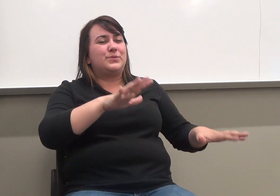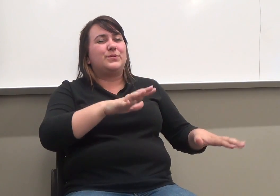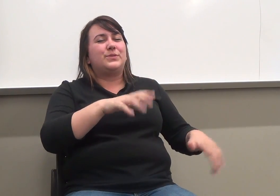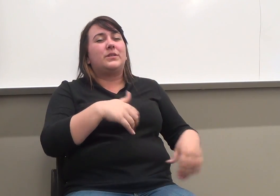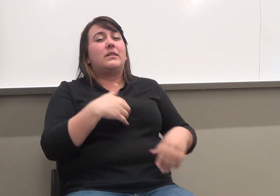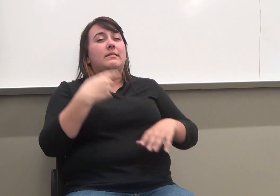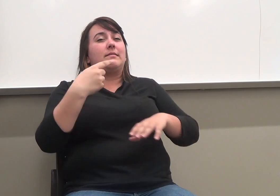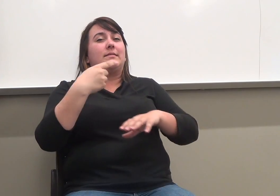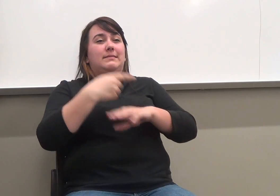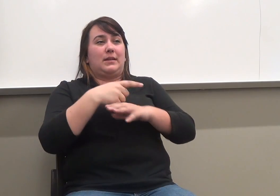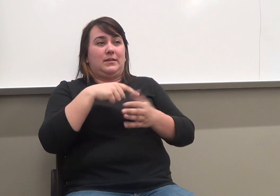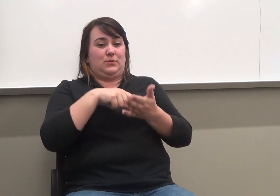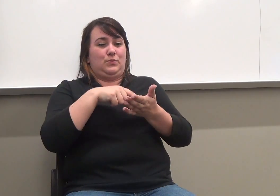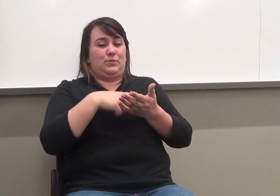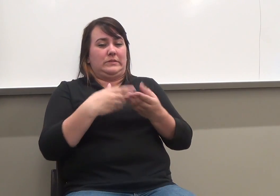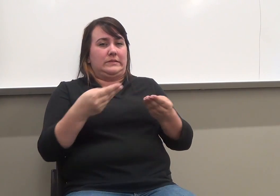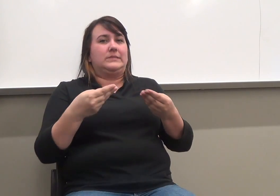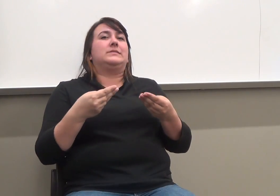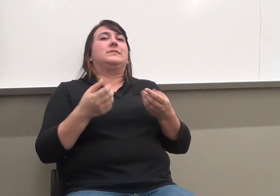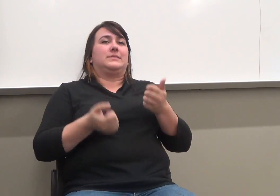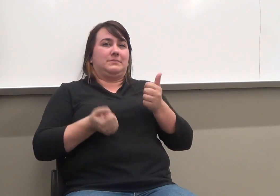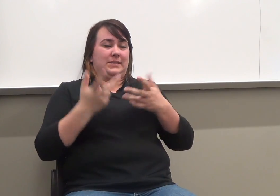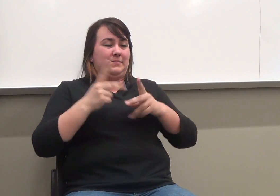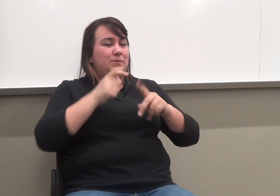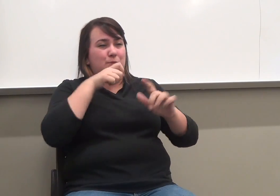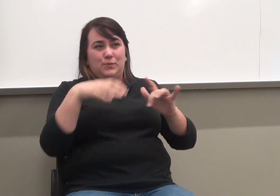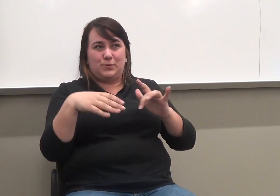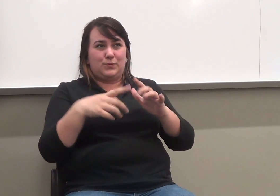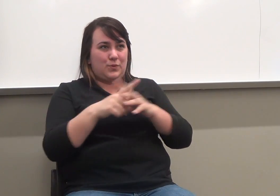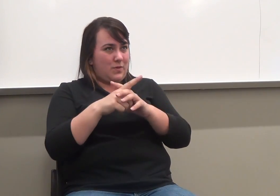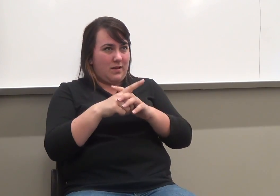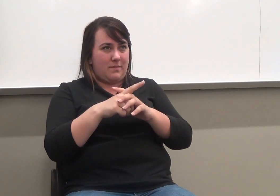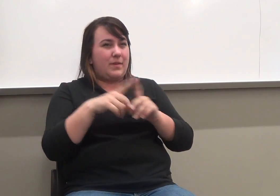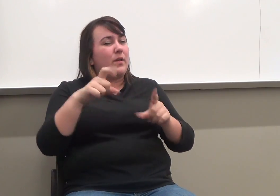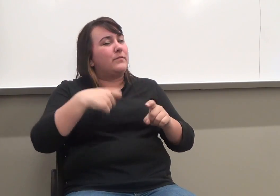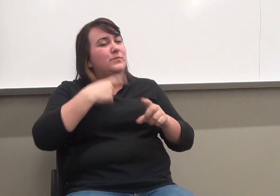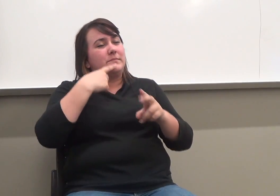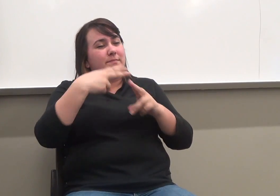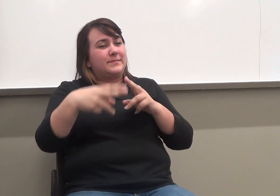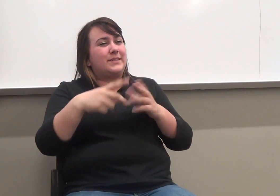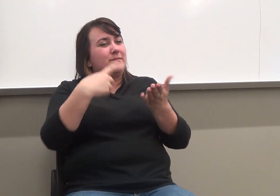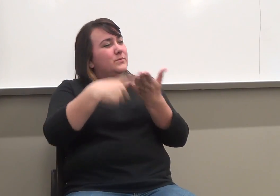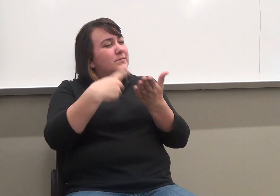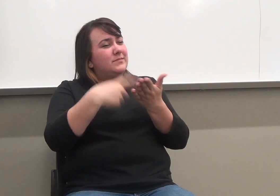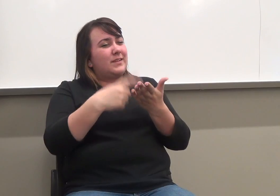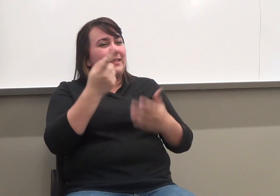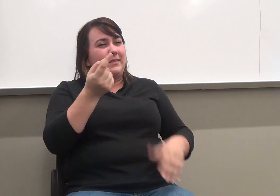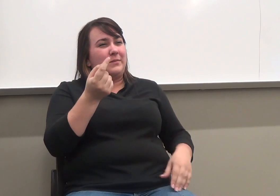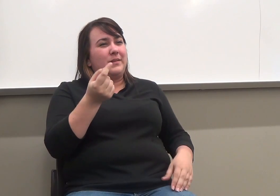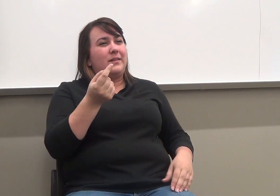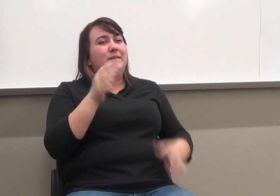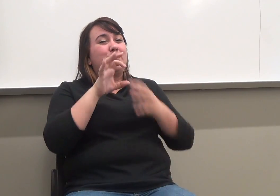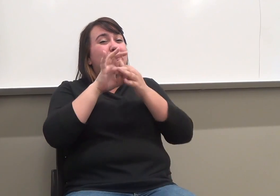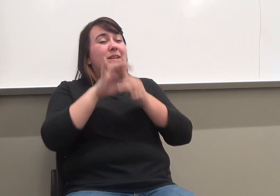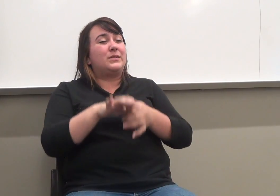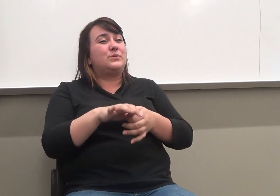is due. And this is something we need to talk about. It has to do with that, what I was saying